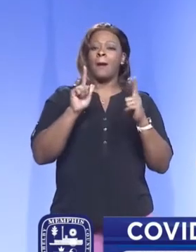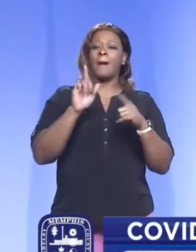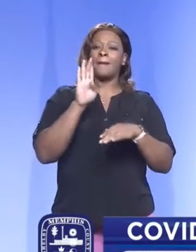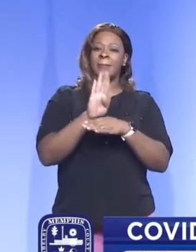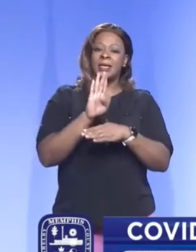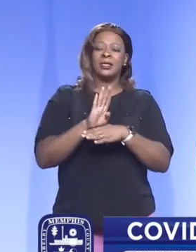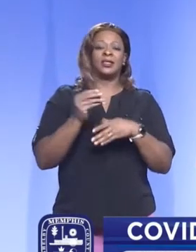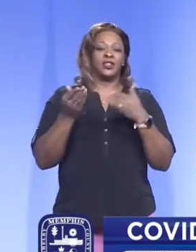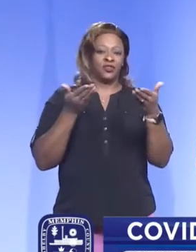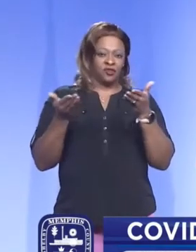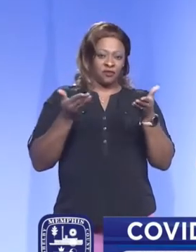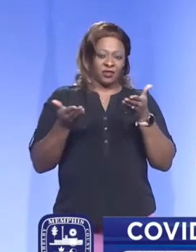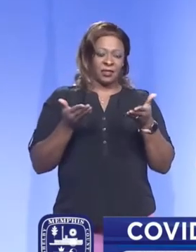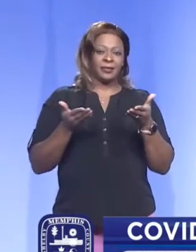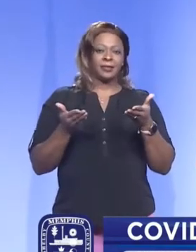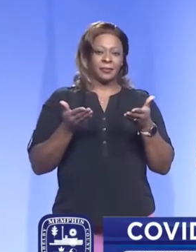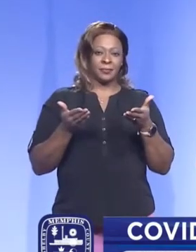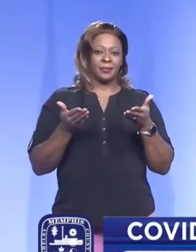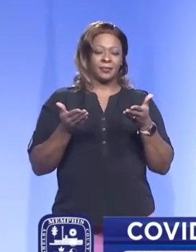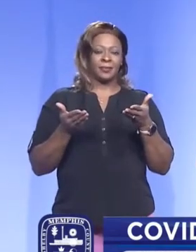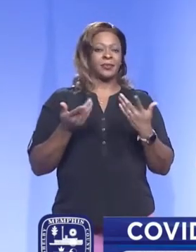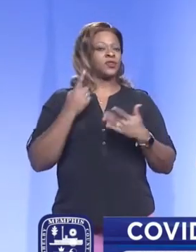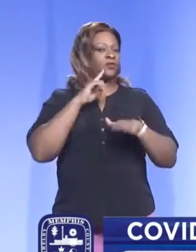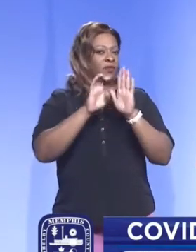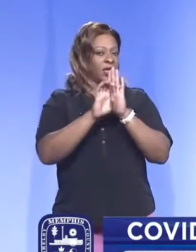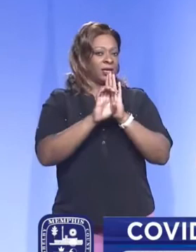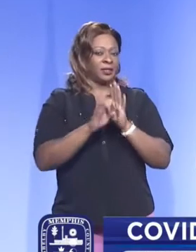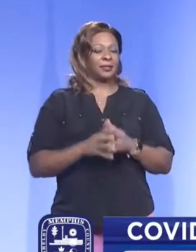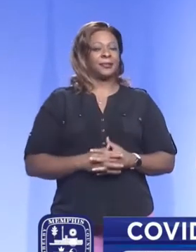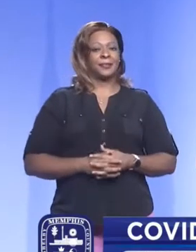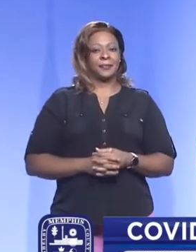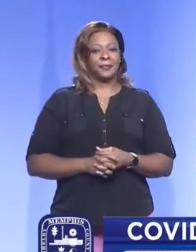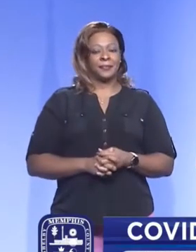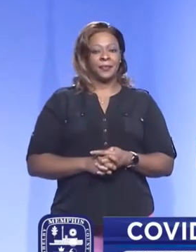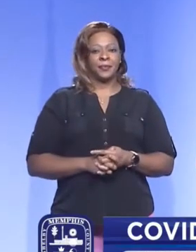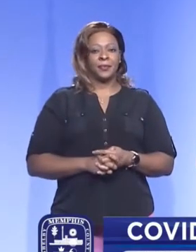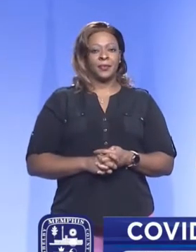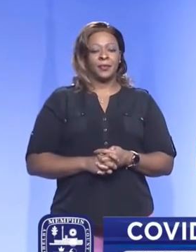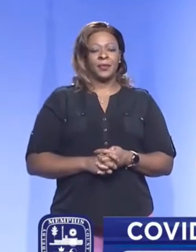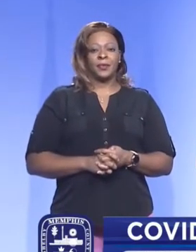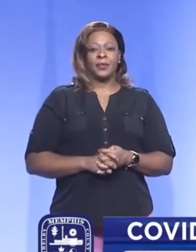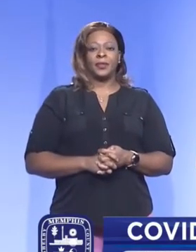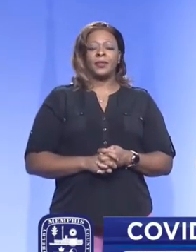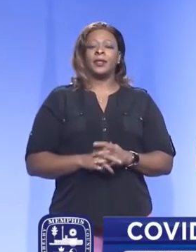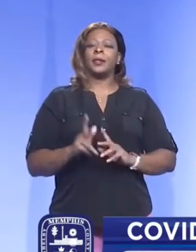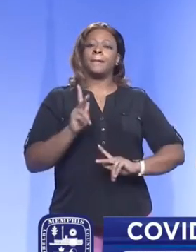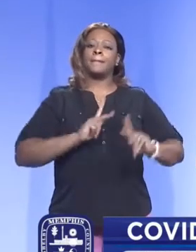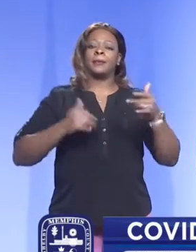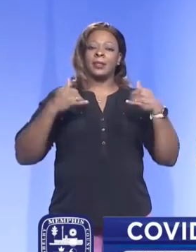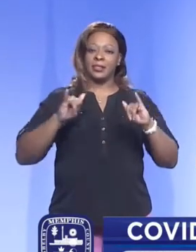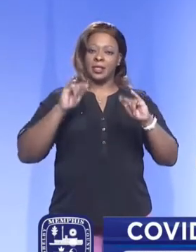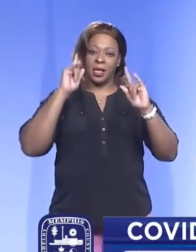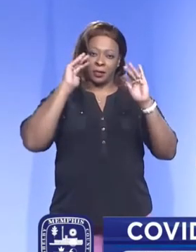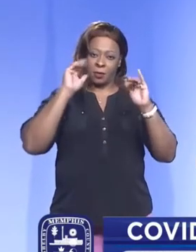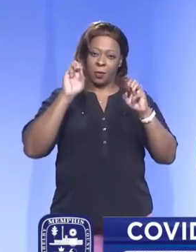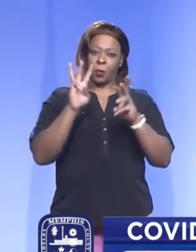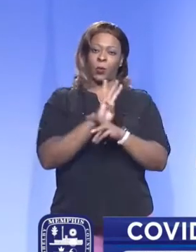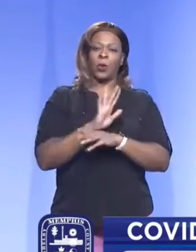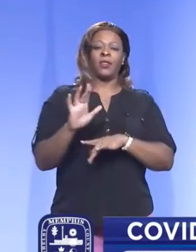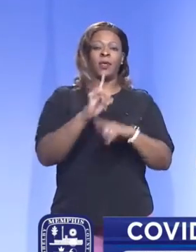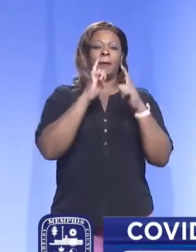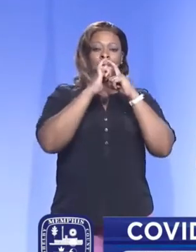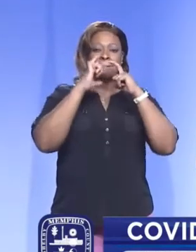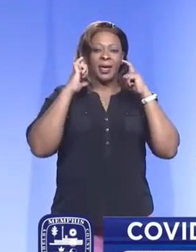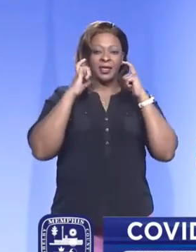and services. For instance, people are still expected to wear their masks or